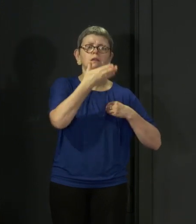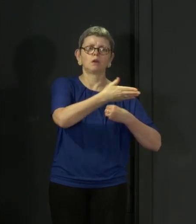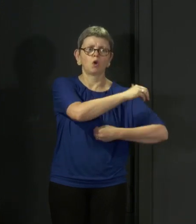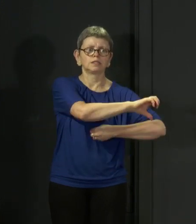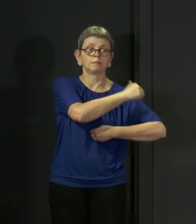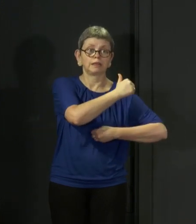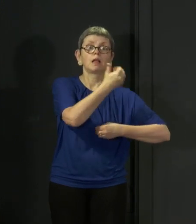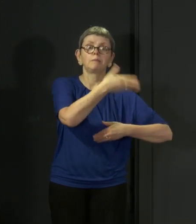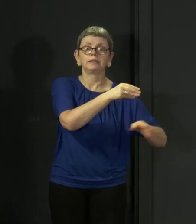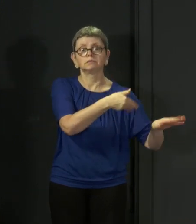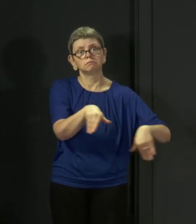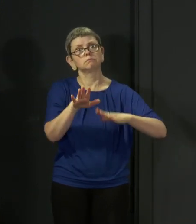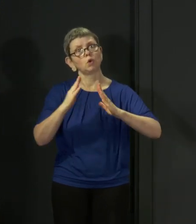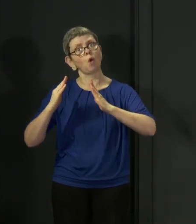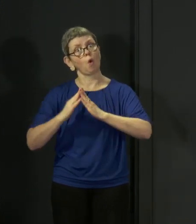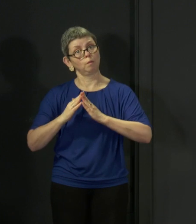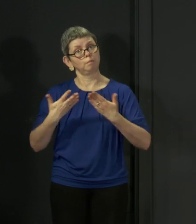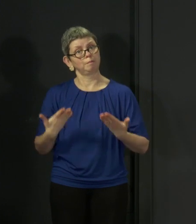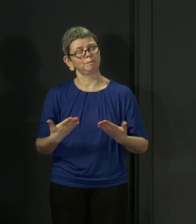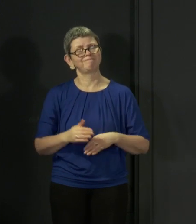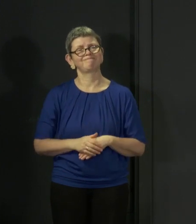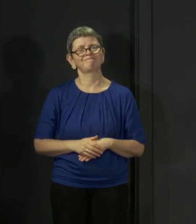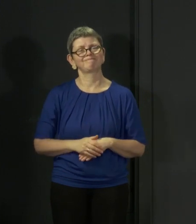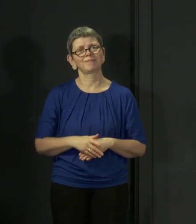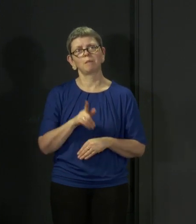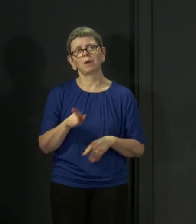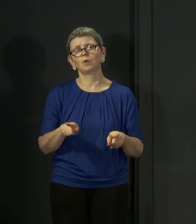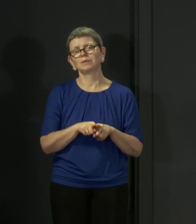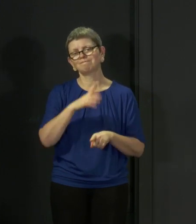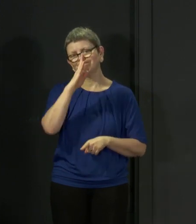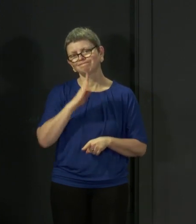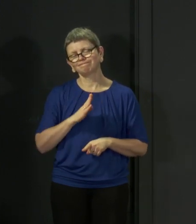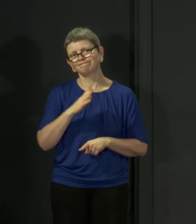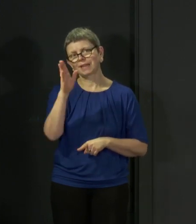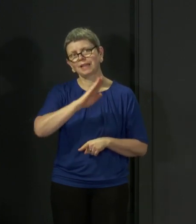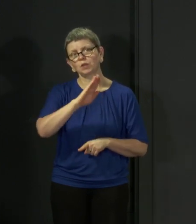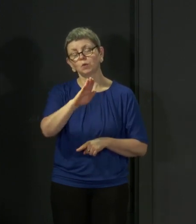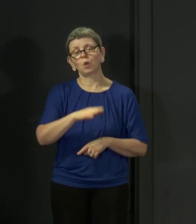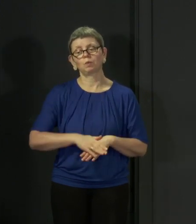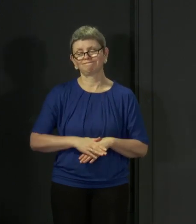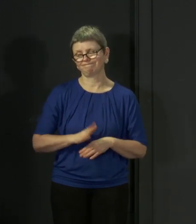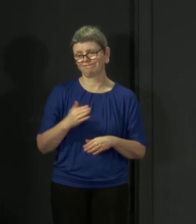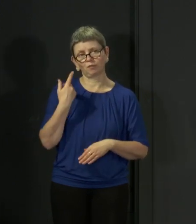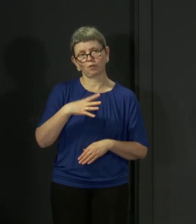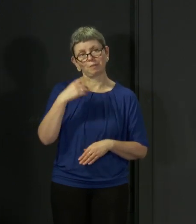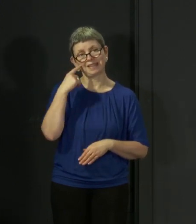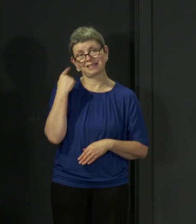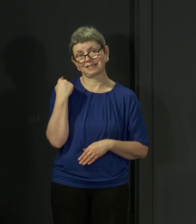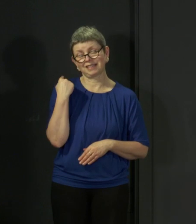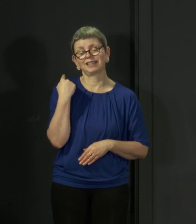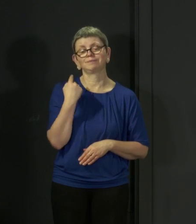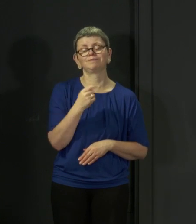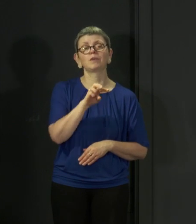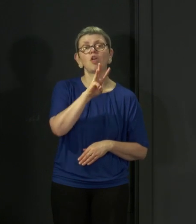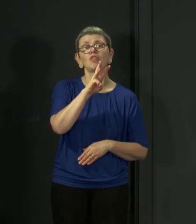wish them well. On a much sadder note, I have to report that in the last 24 hours, 13 deaths